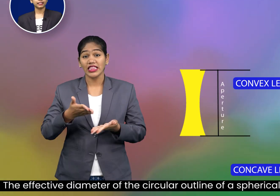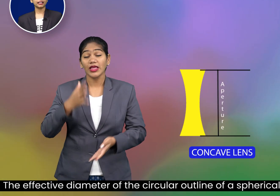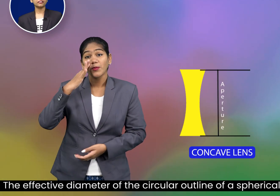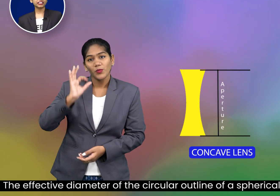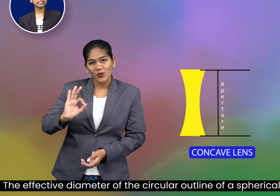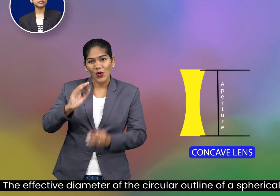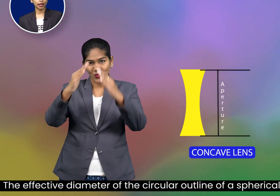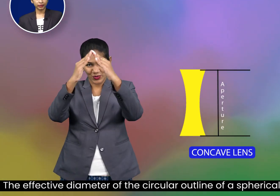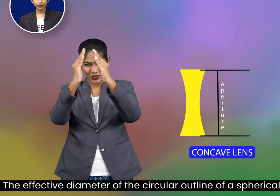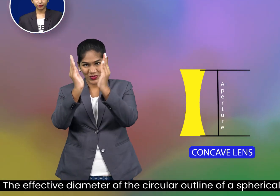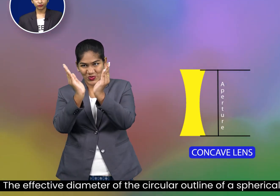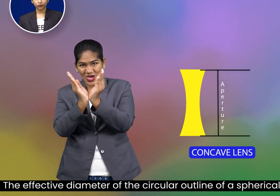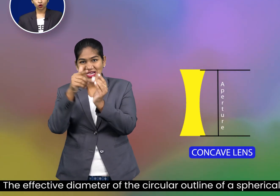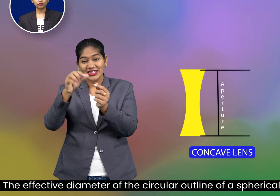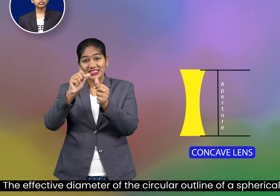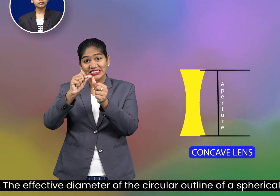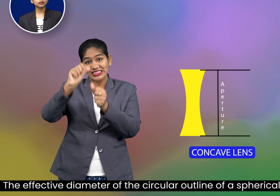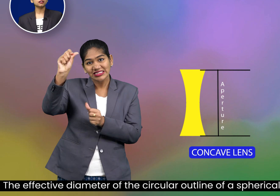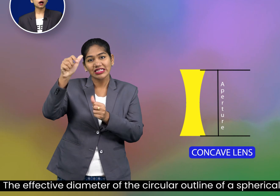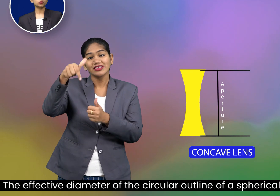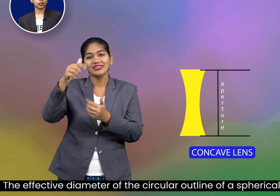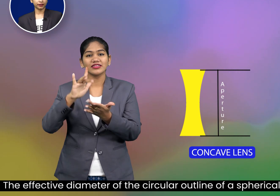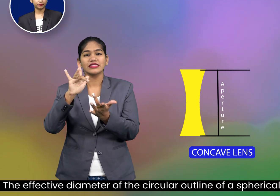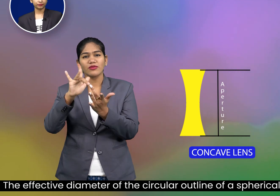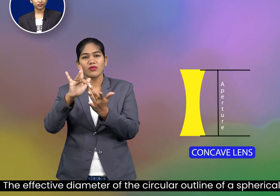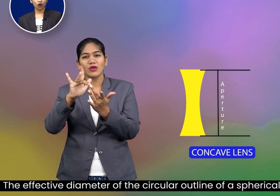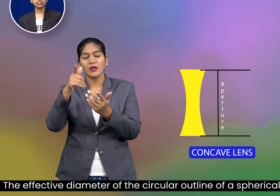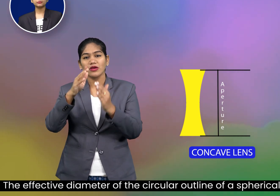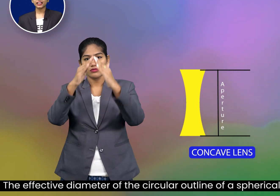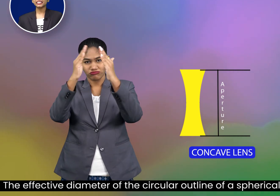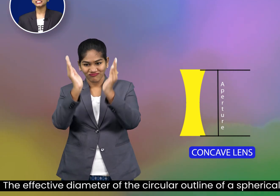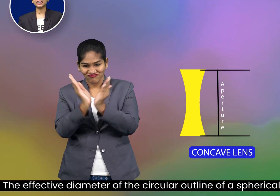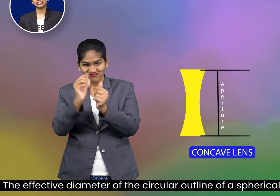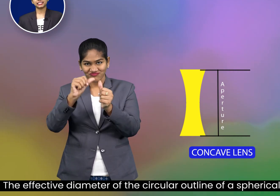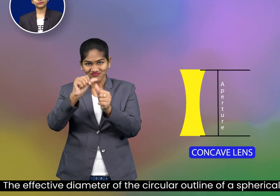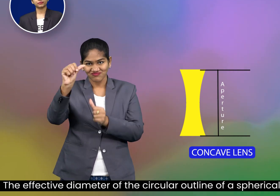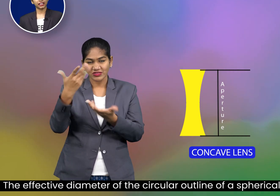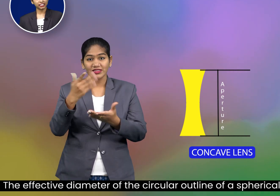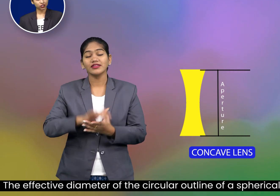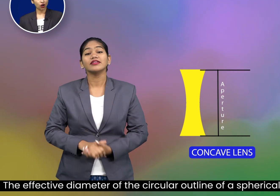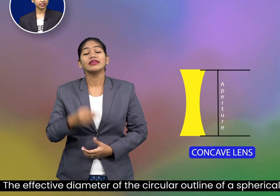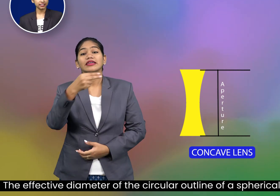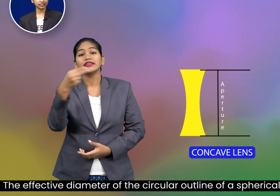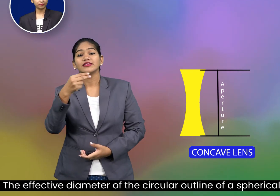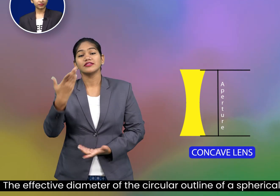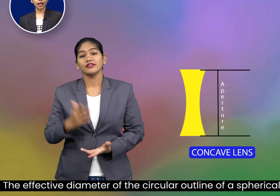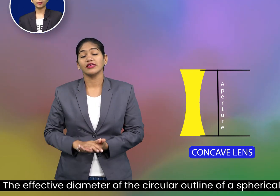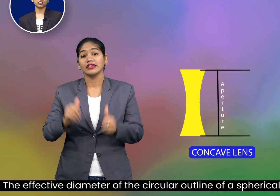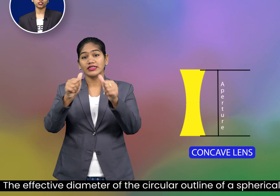The effective diameter of the circular outline of a spherical lens is called its aperture.